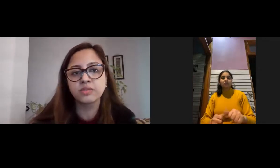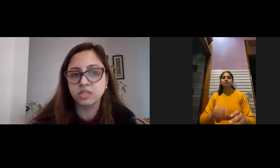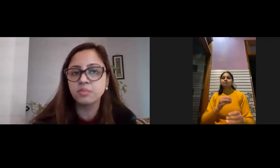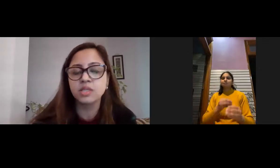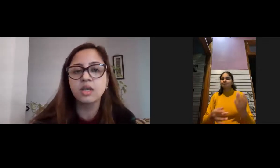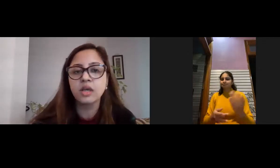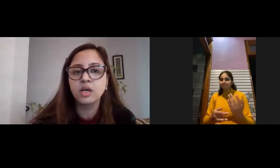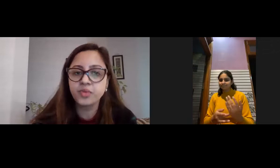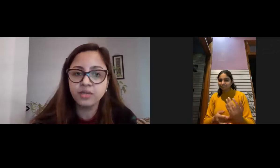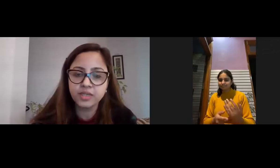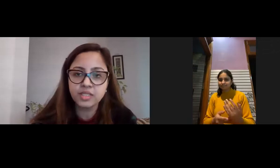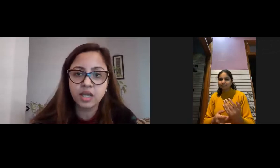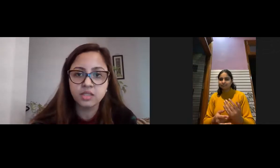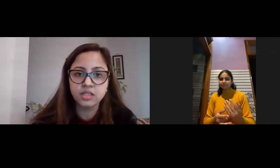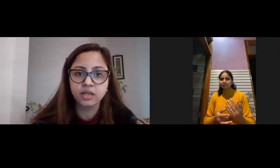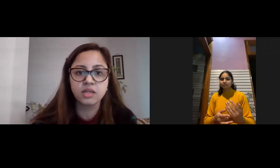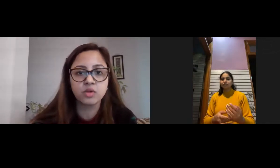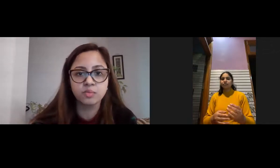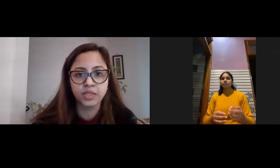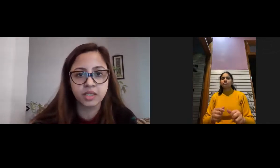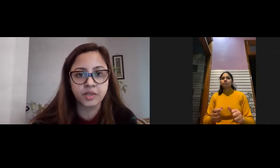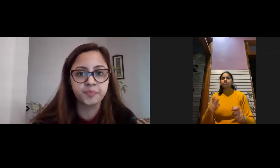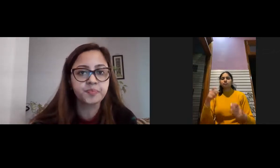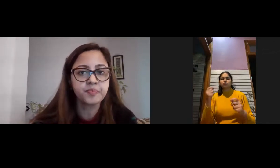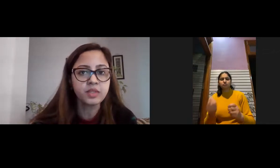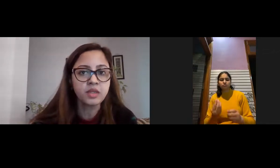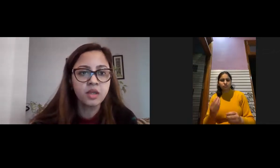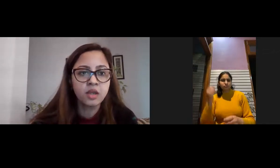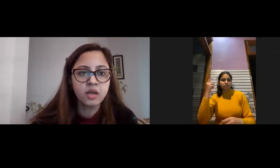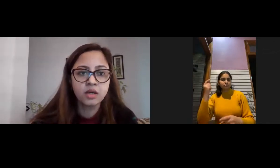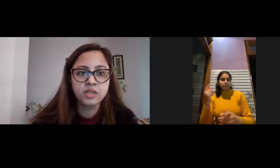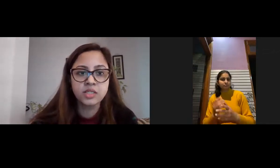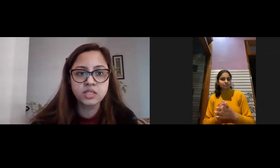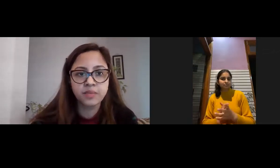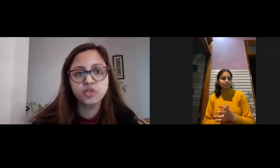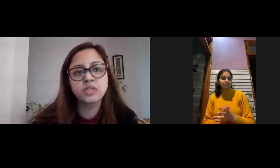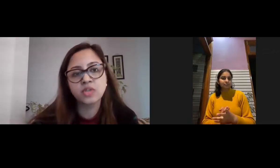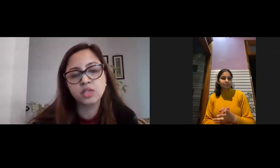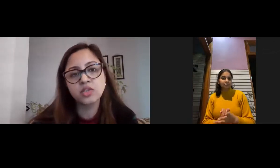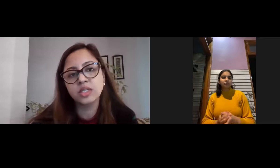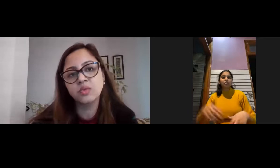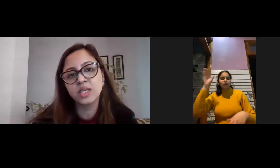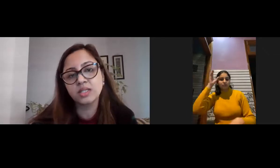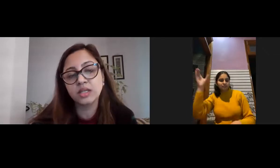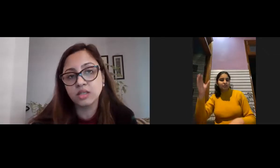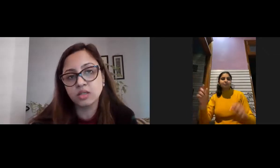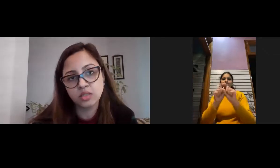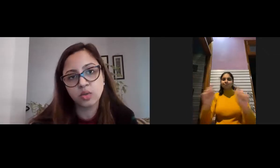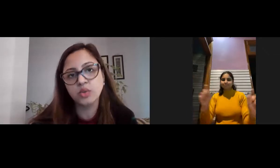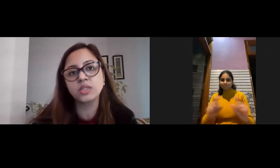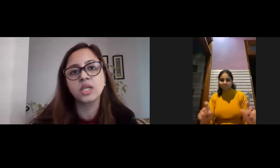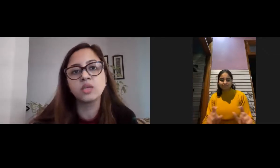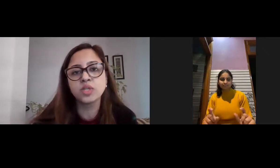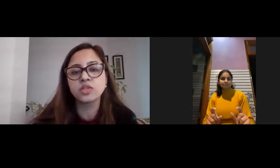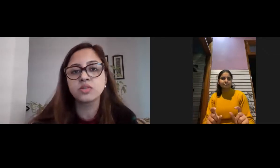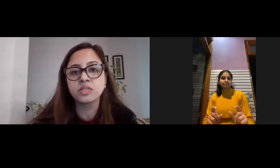to determine a prefixed understanding of Bertha. The conceptual structure conveys a linear